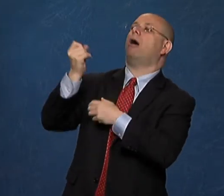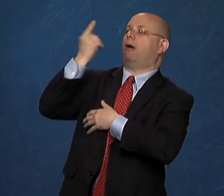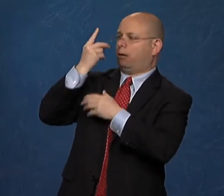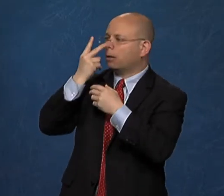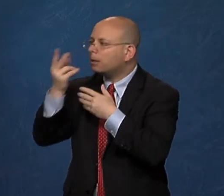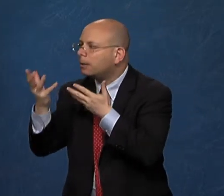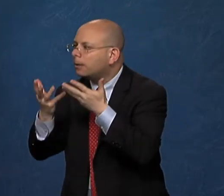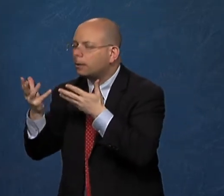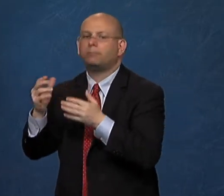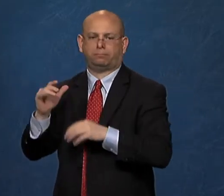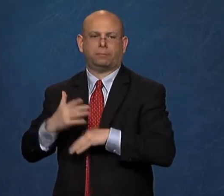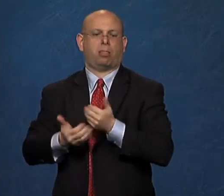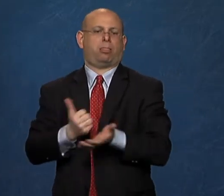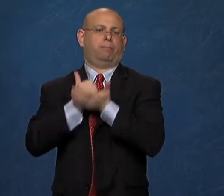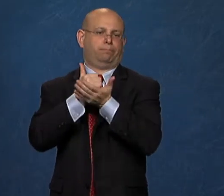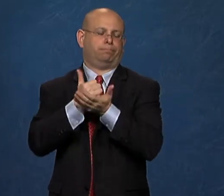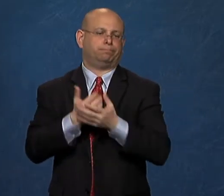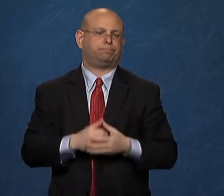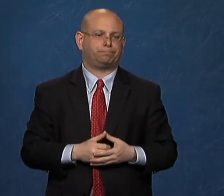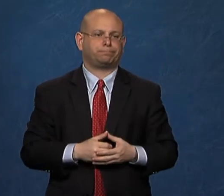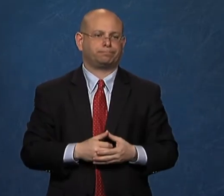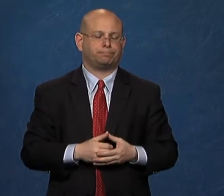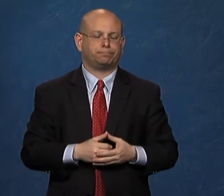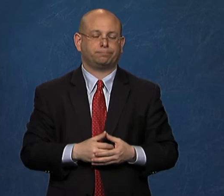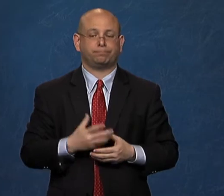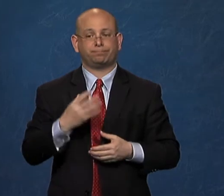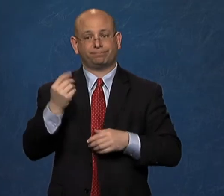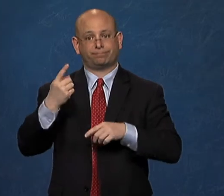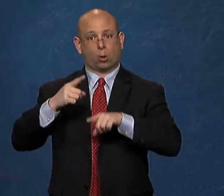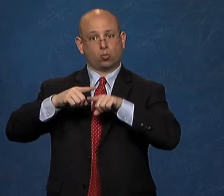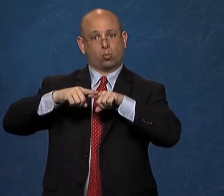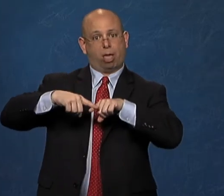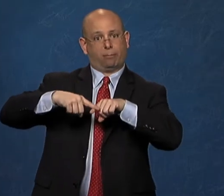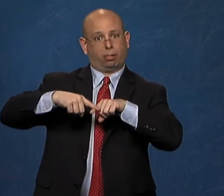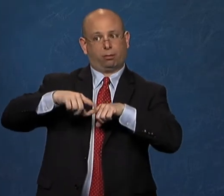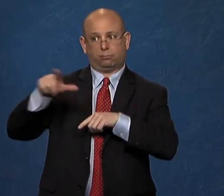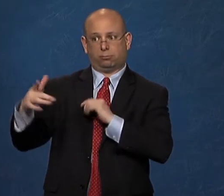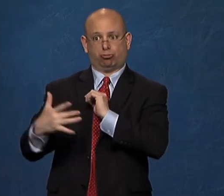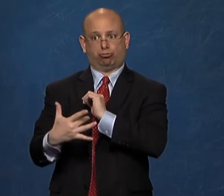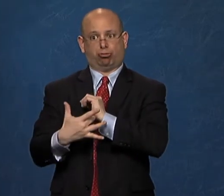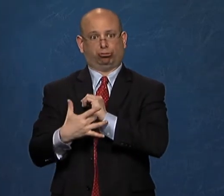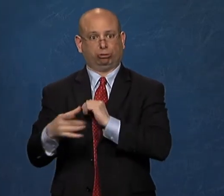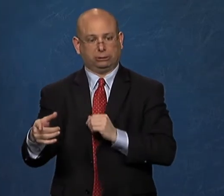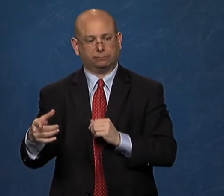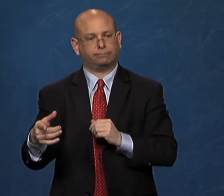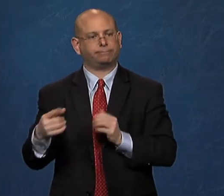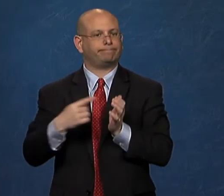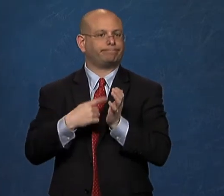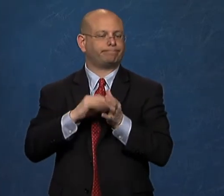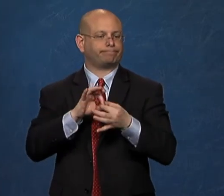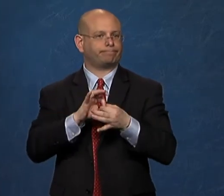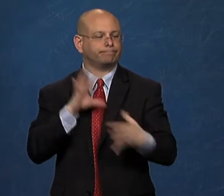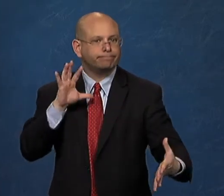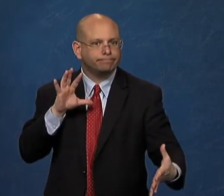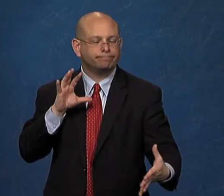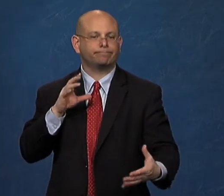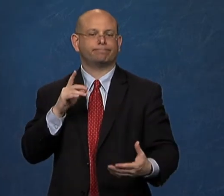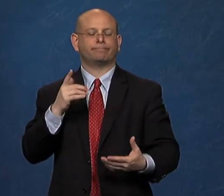a person who is live in person might be easier because the deaf person could instruct the interpreter to move closer so that they could see. That's not always the case